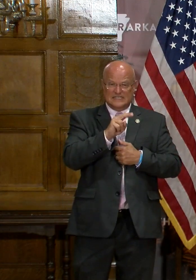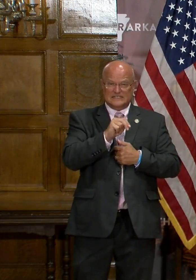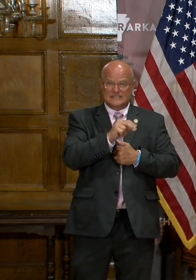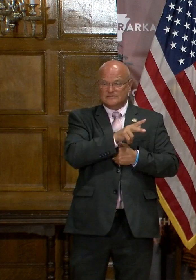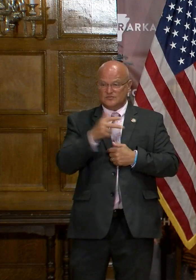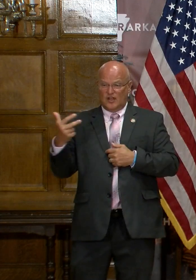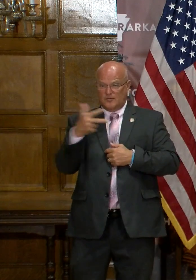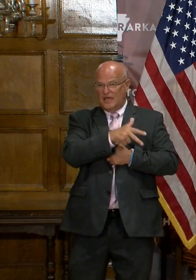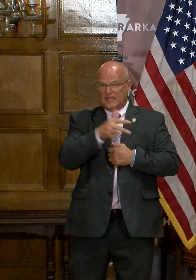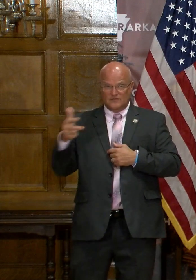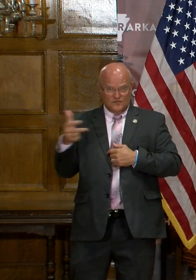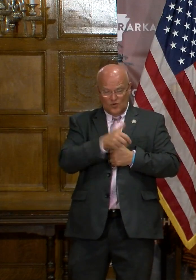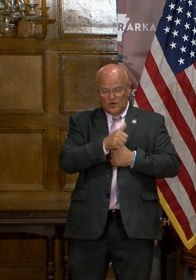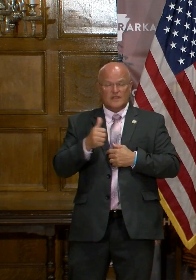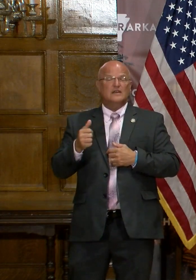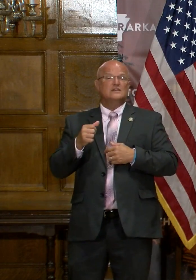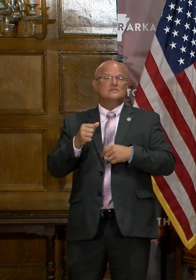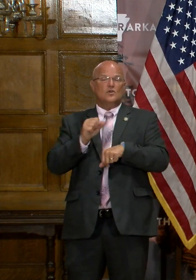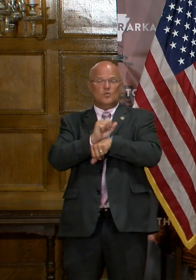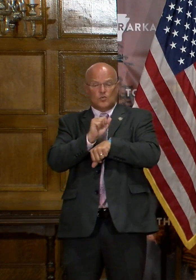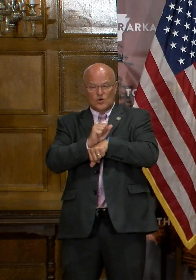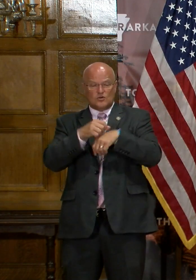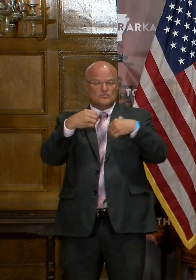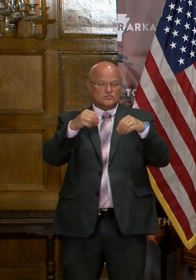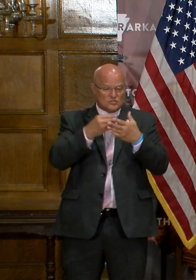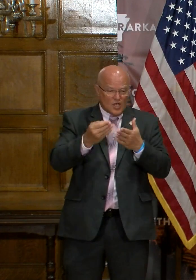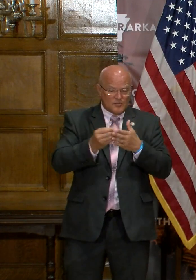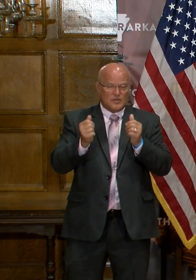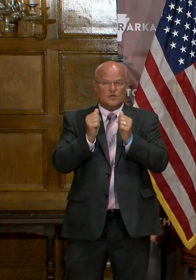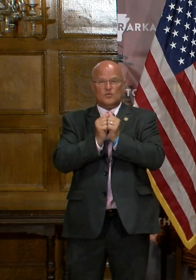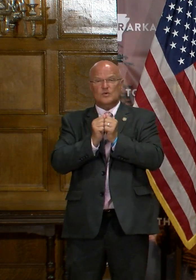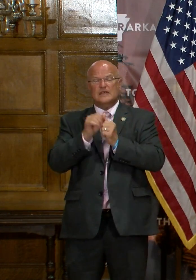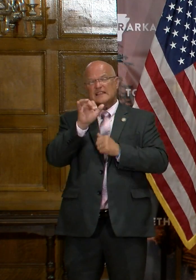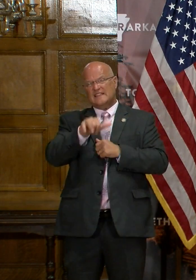and forth, employment-wise, work-wise, shopping-wise, with